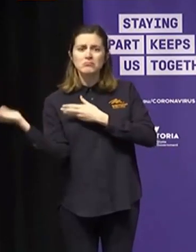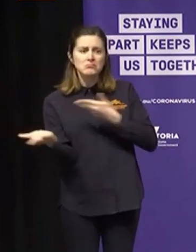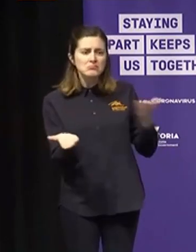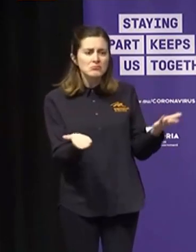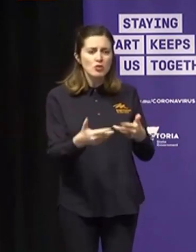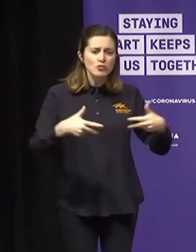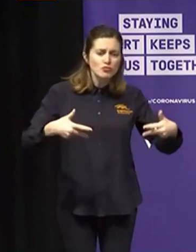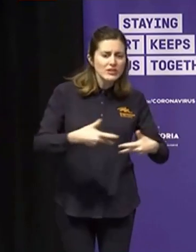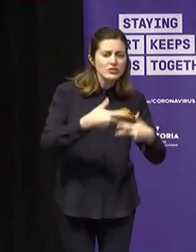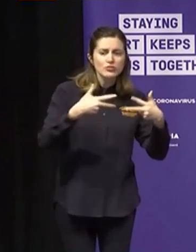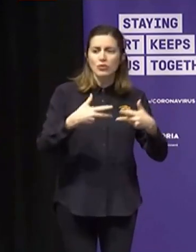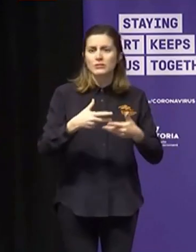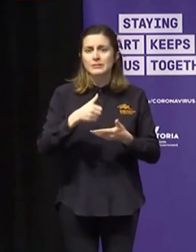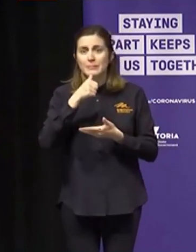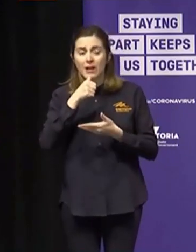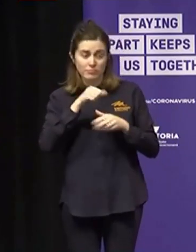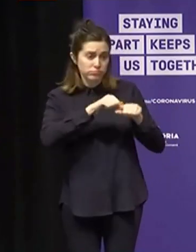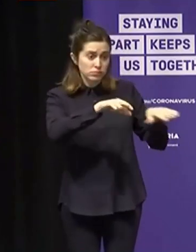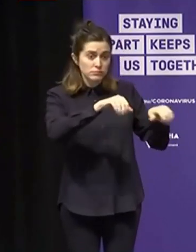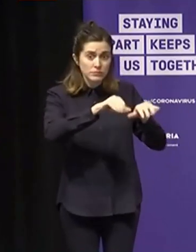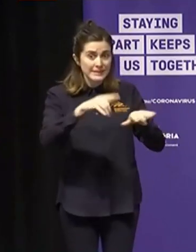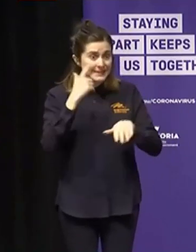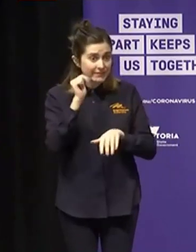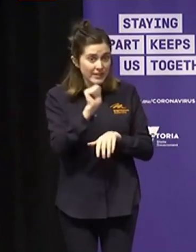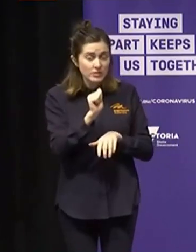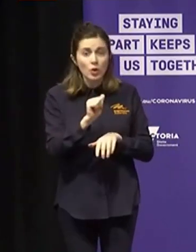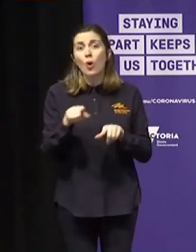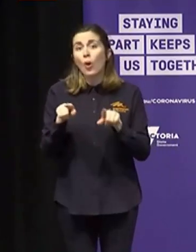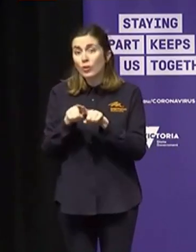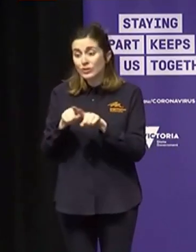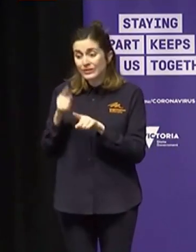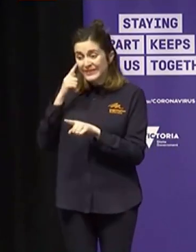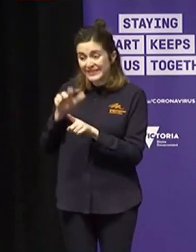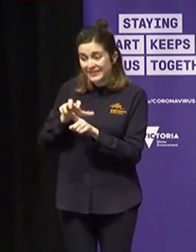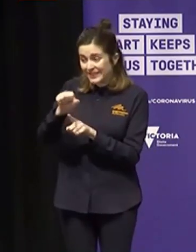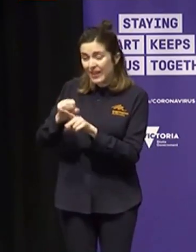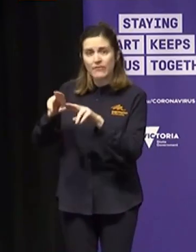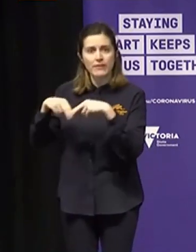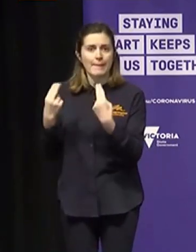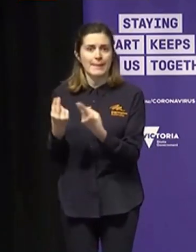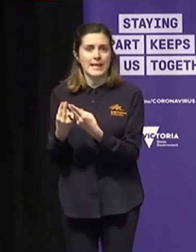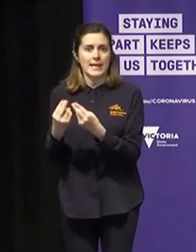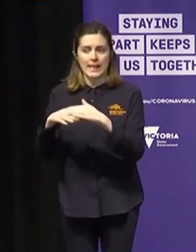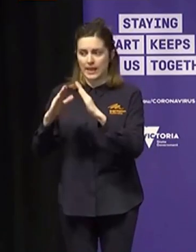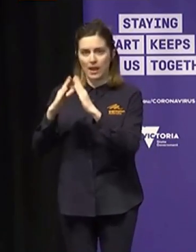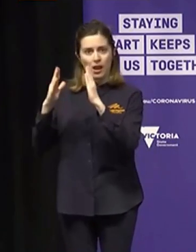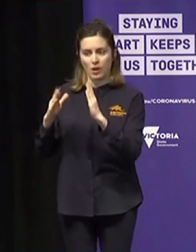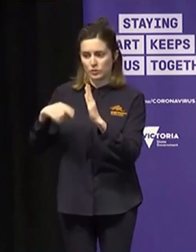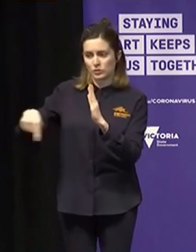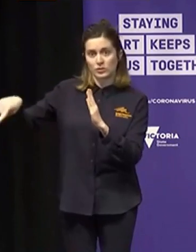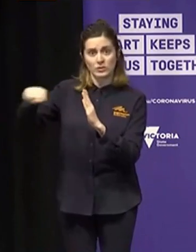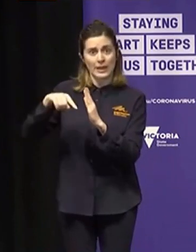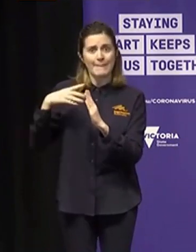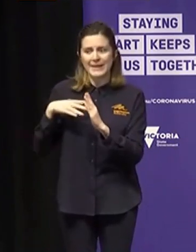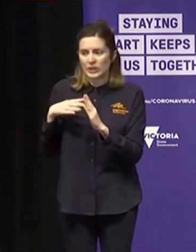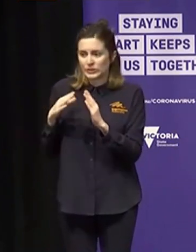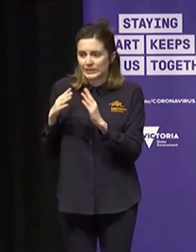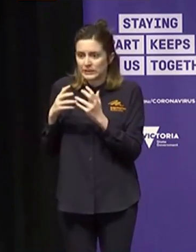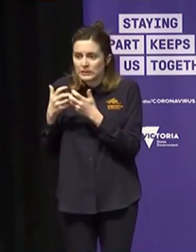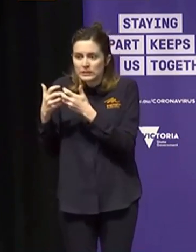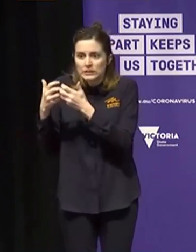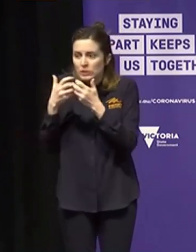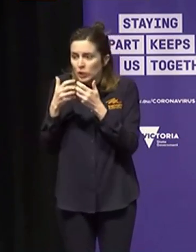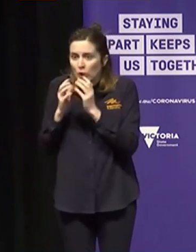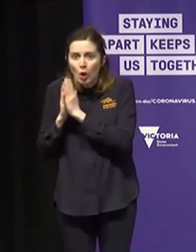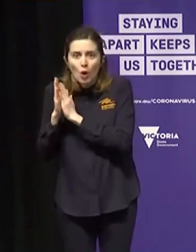the journey. We've had outbreaks at a family level. That's the nature of outbreaks. They are very concentrated, they are very localised, and we have had them